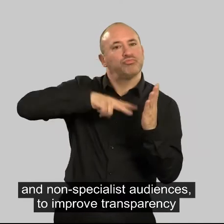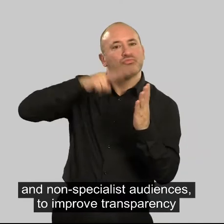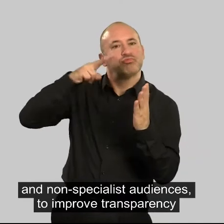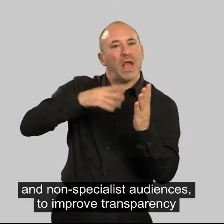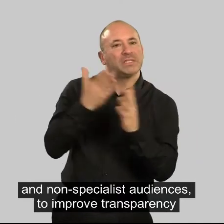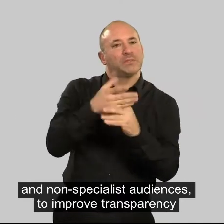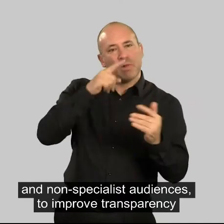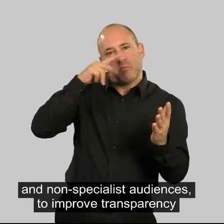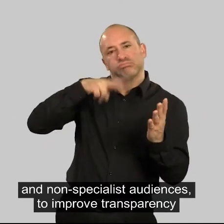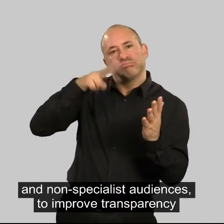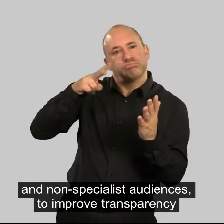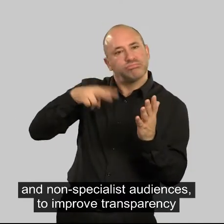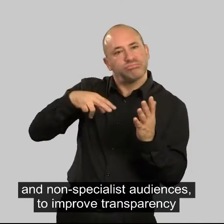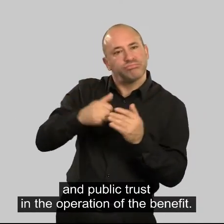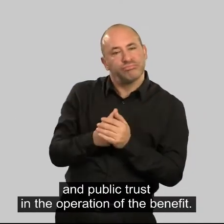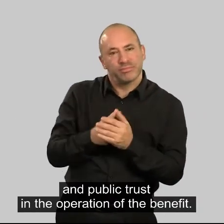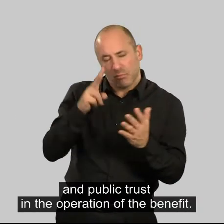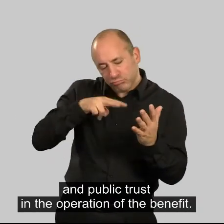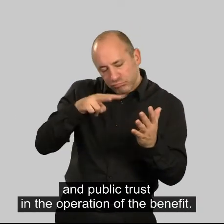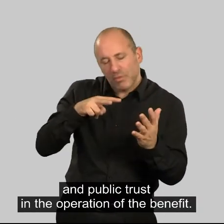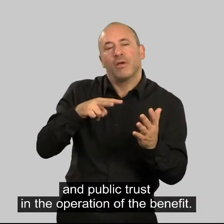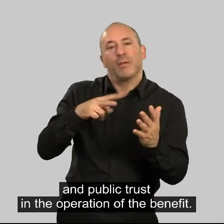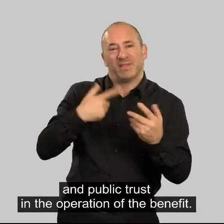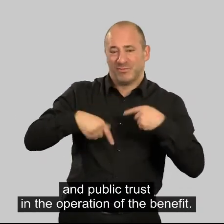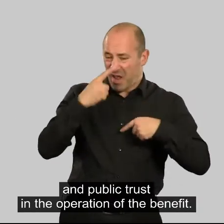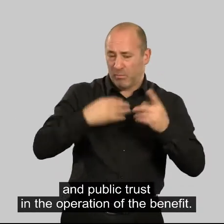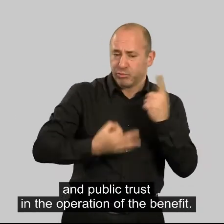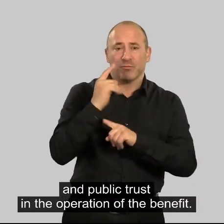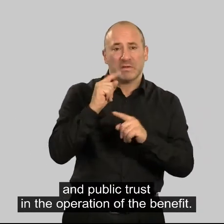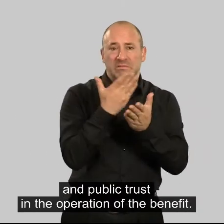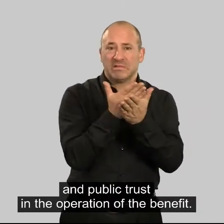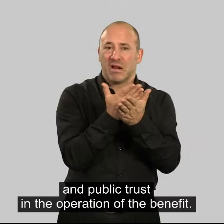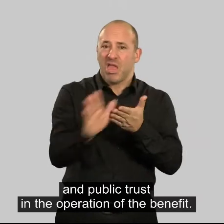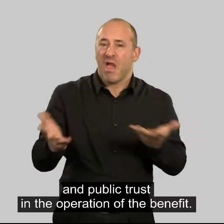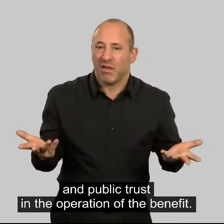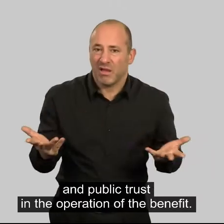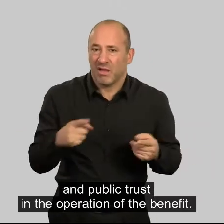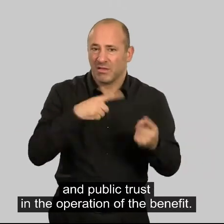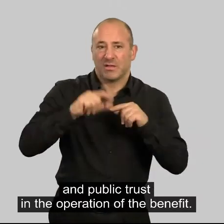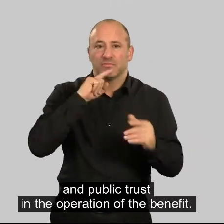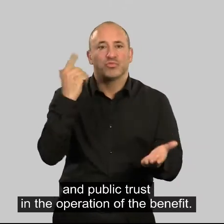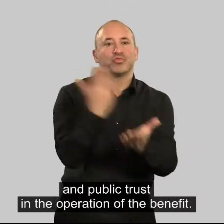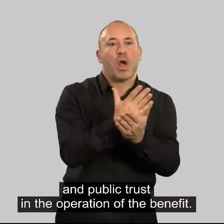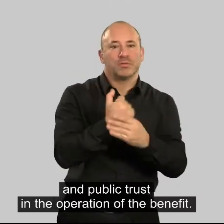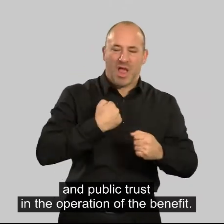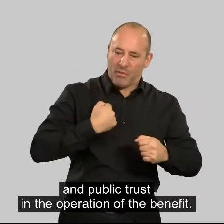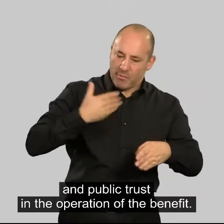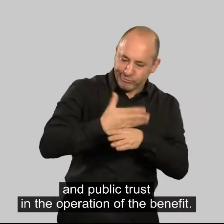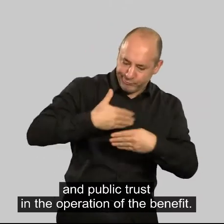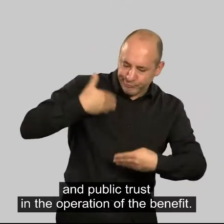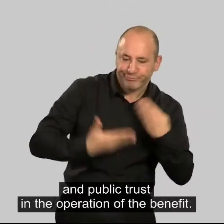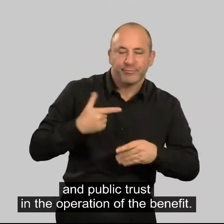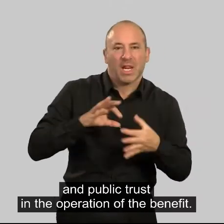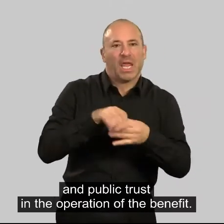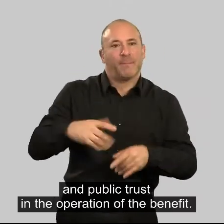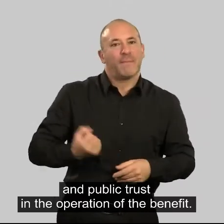specialist and non-specialist audiences to improve transparency and public trust in the operation of the benefit.